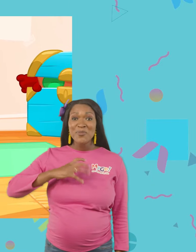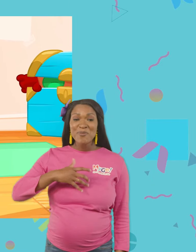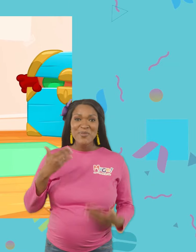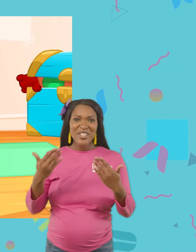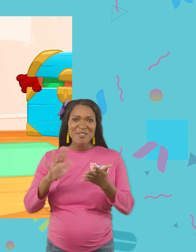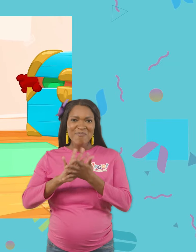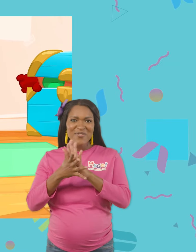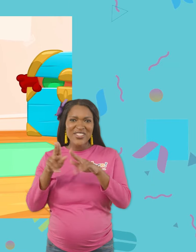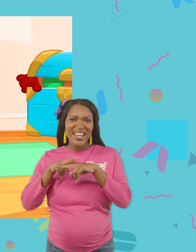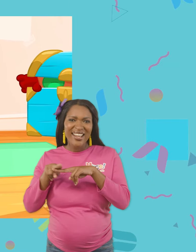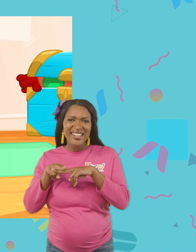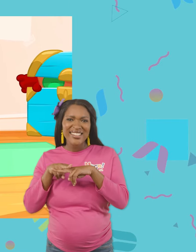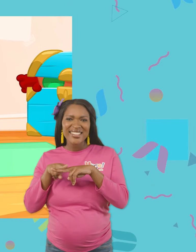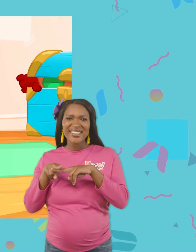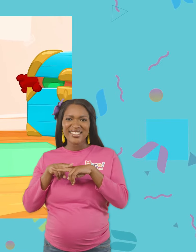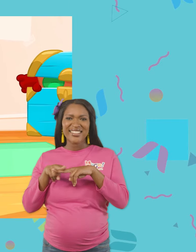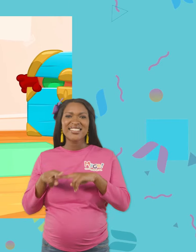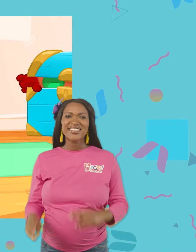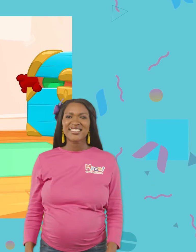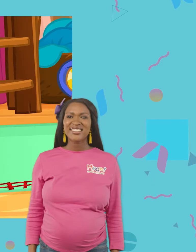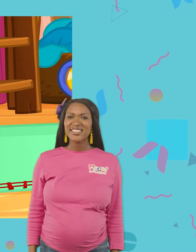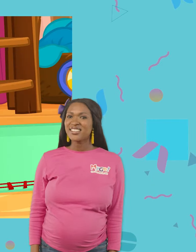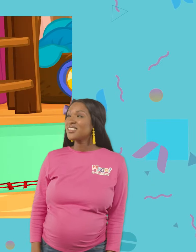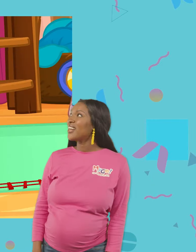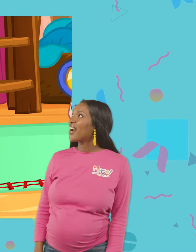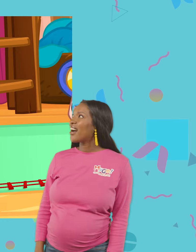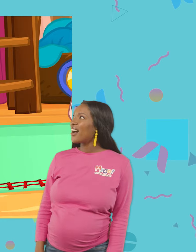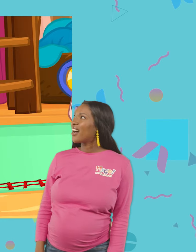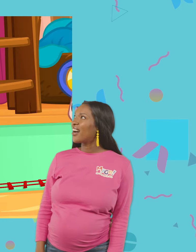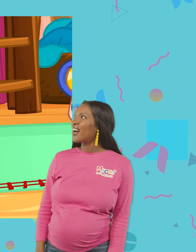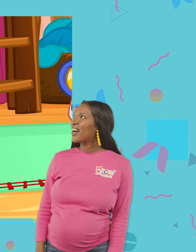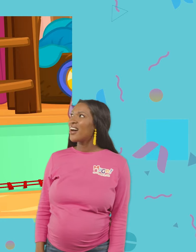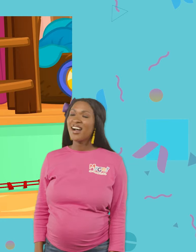Morphle, morph into a real train!